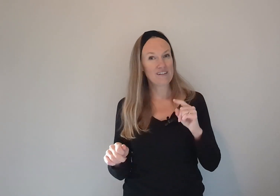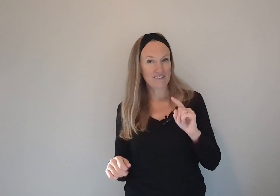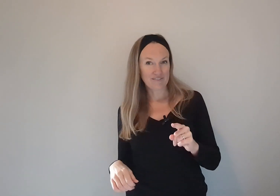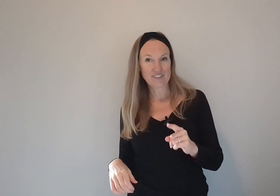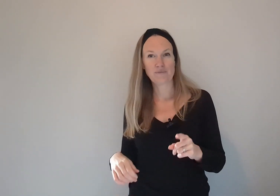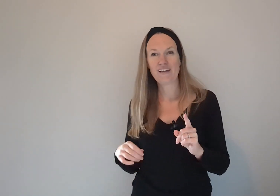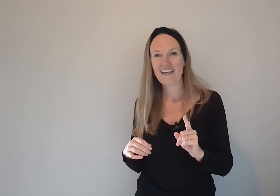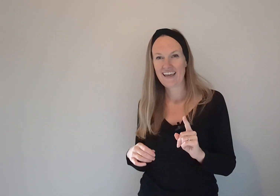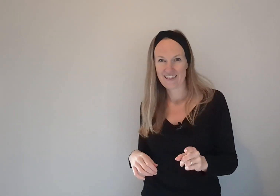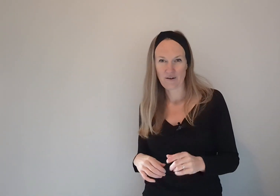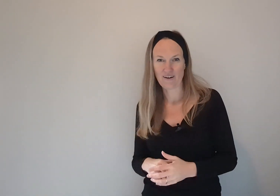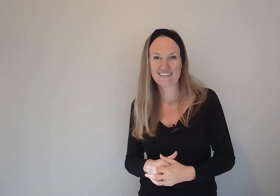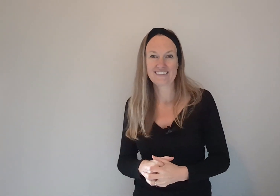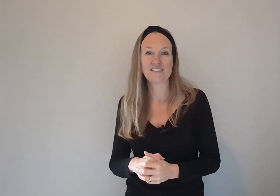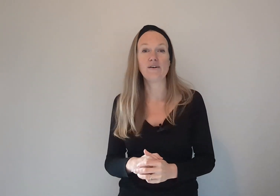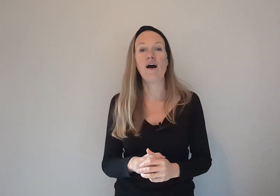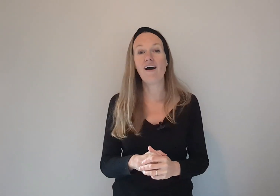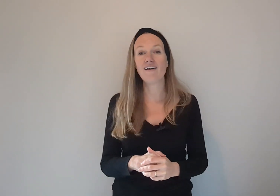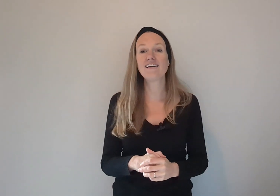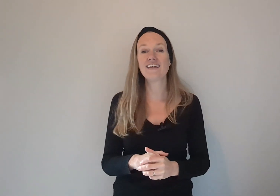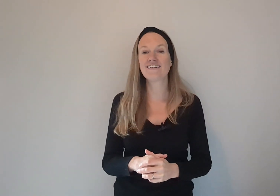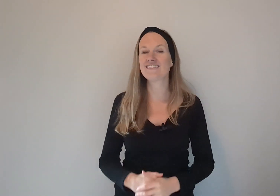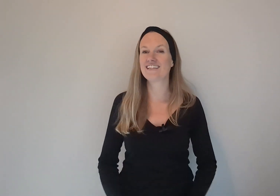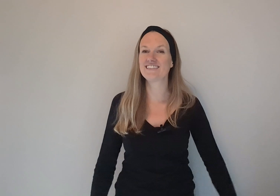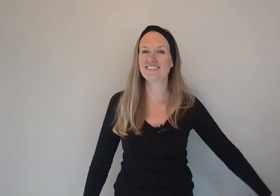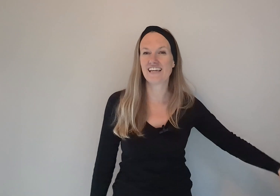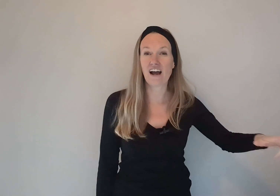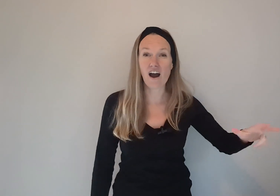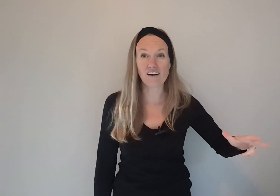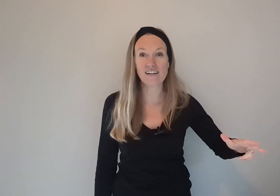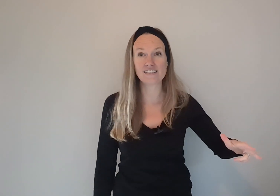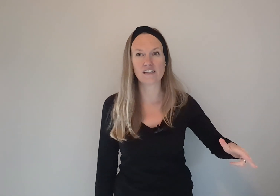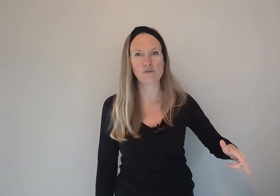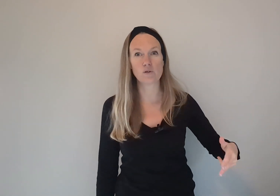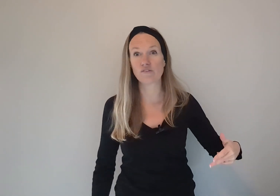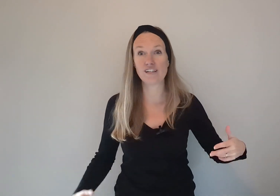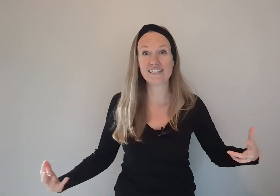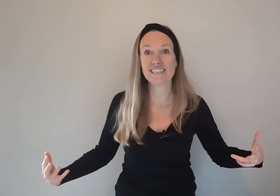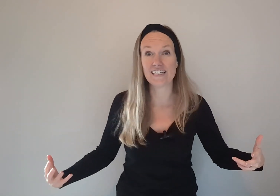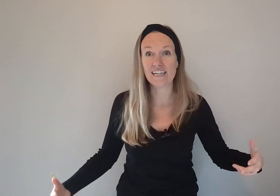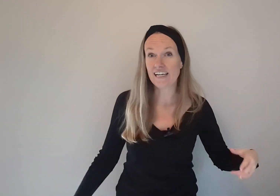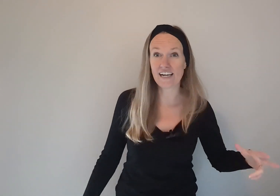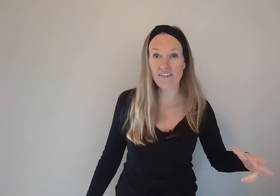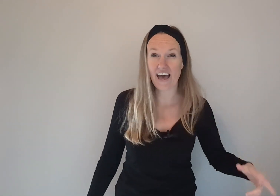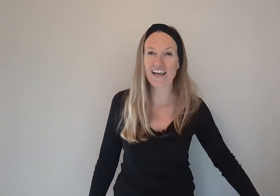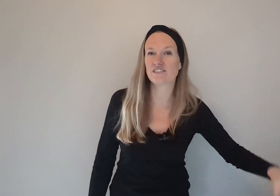to learn verse 1 and the chorus. So, hark the herald angels sing. Hark is another word for listen. Hear that? So,